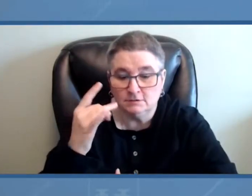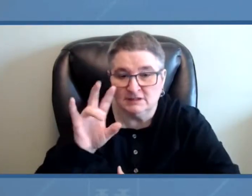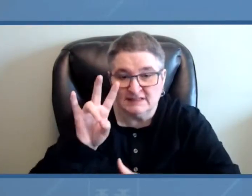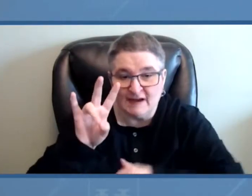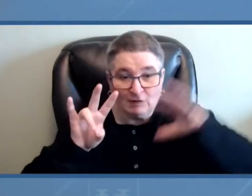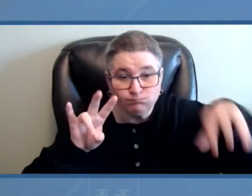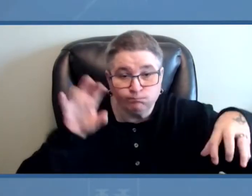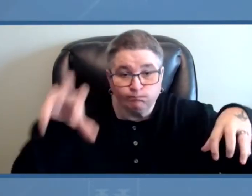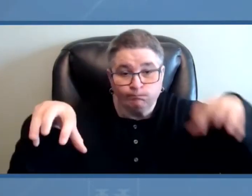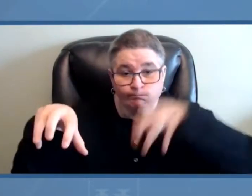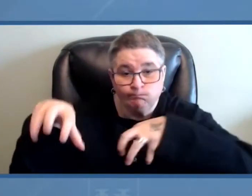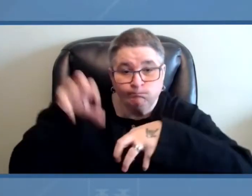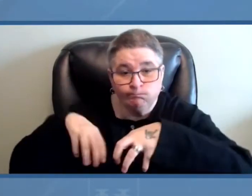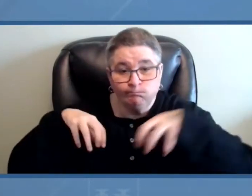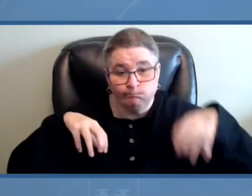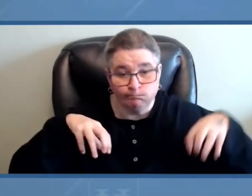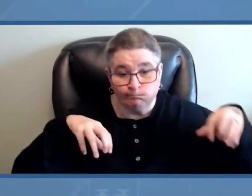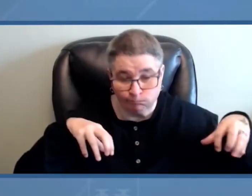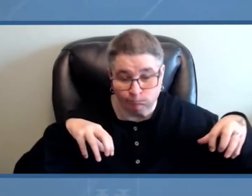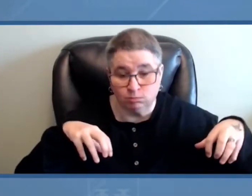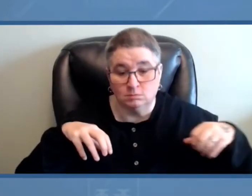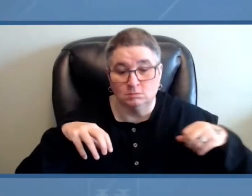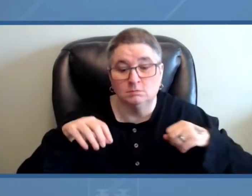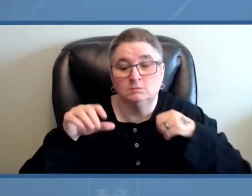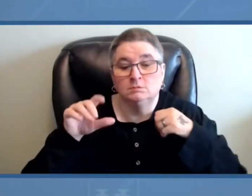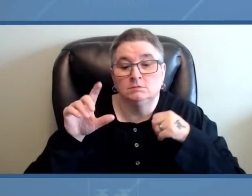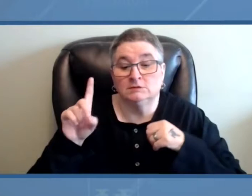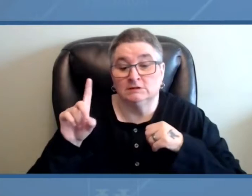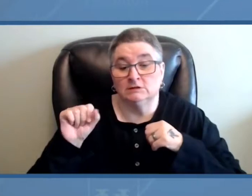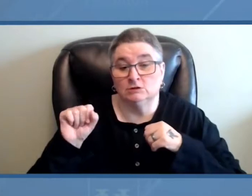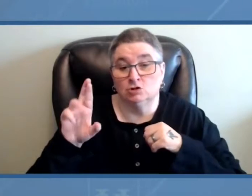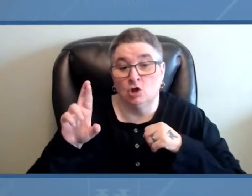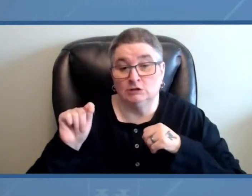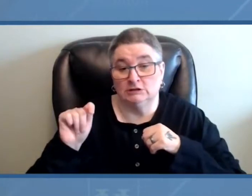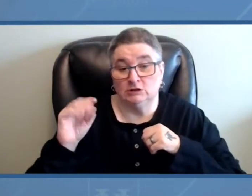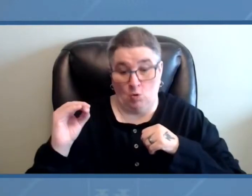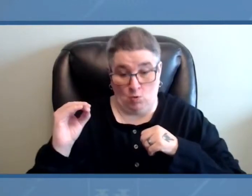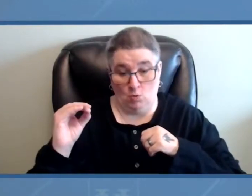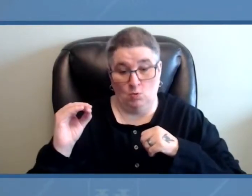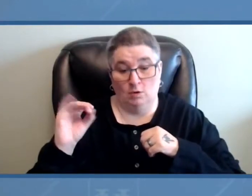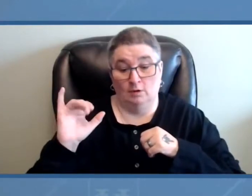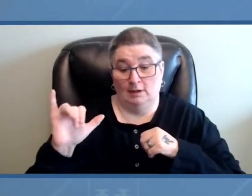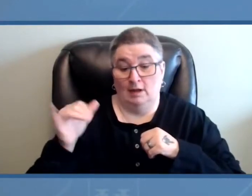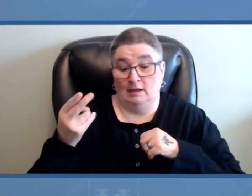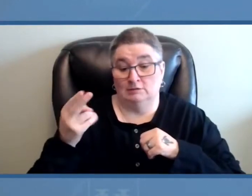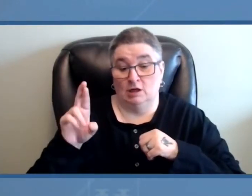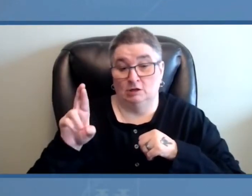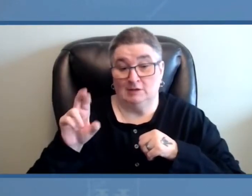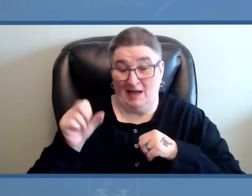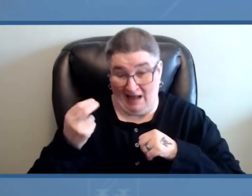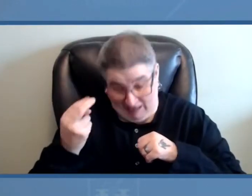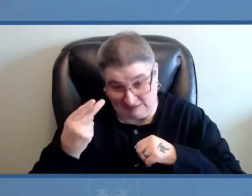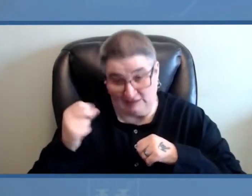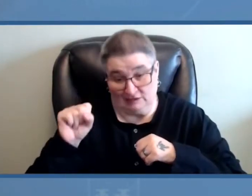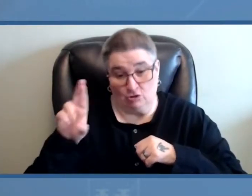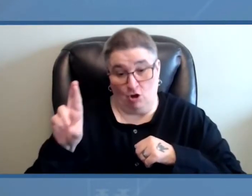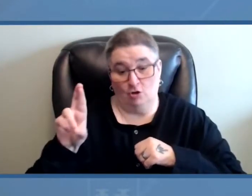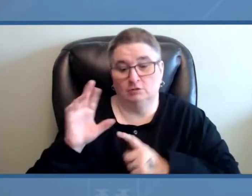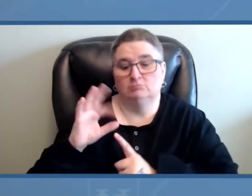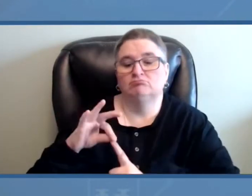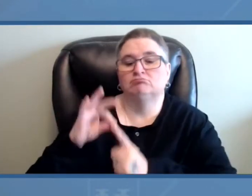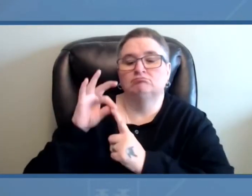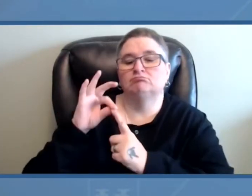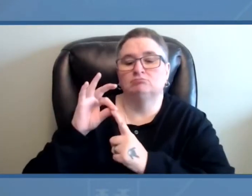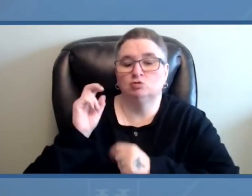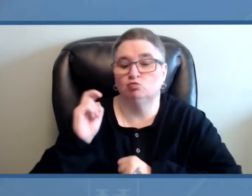different locations. DARTS, HSR's specialized service contractor, also